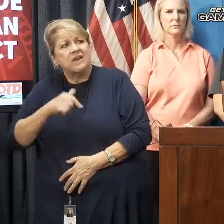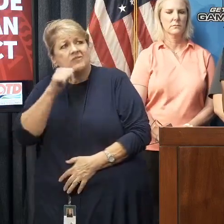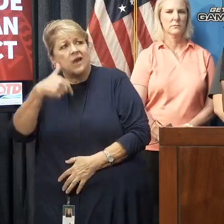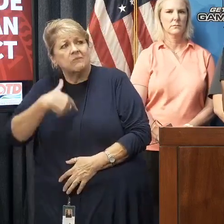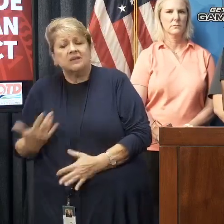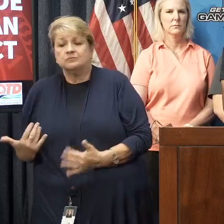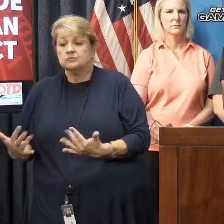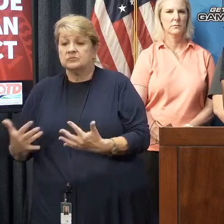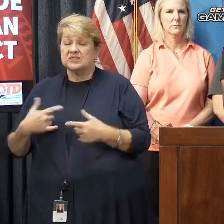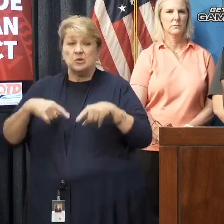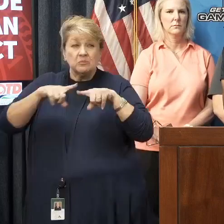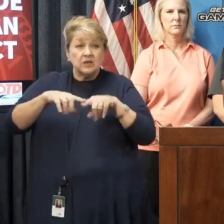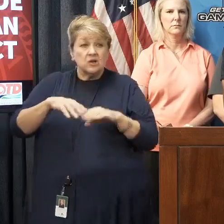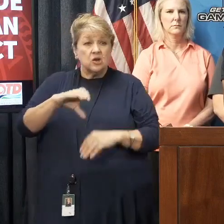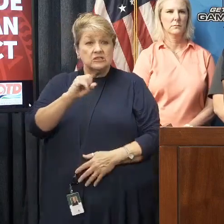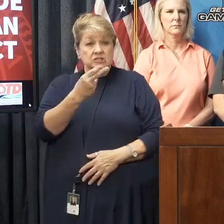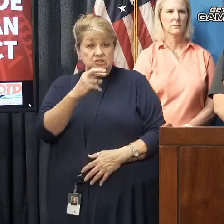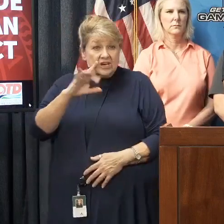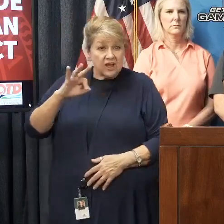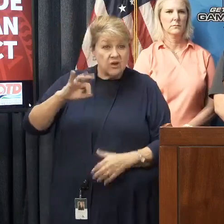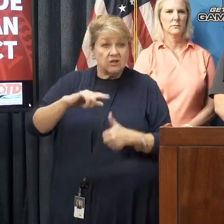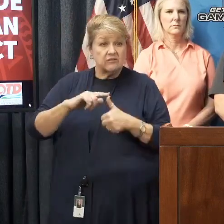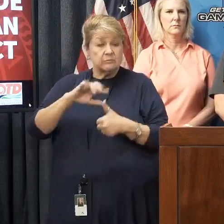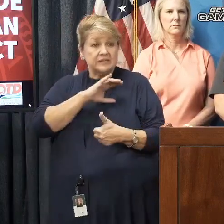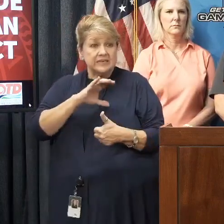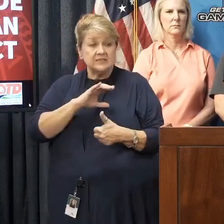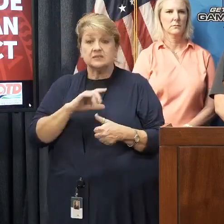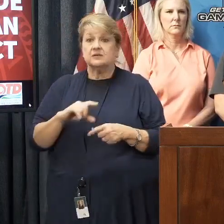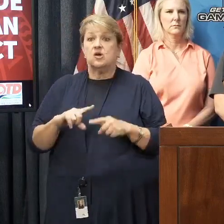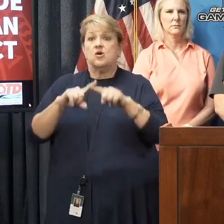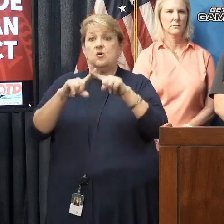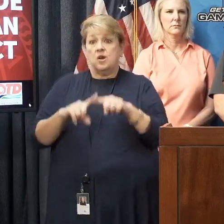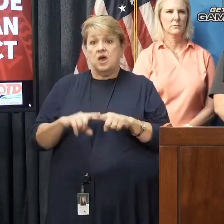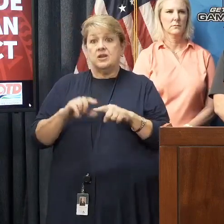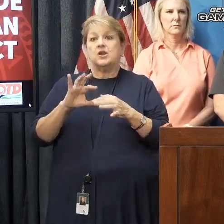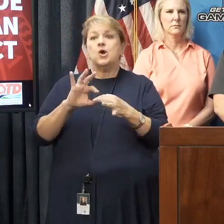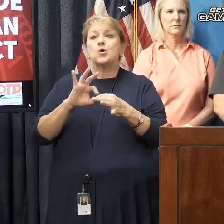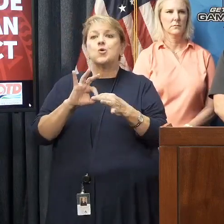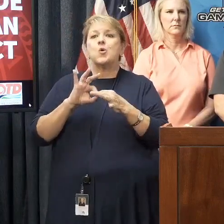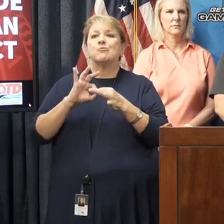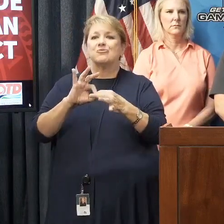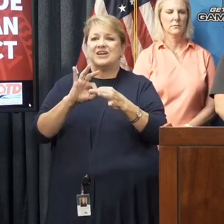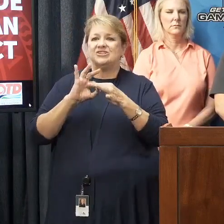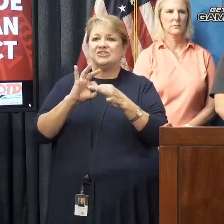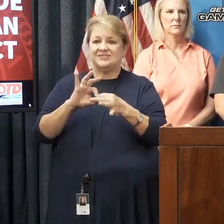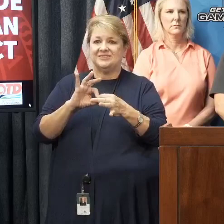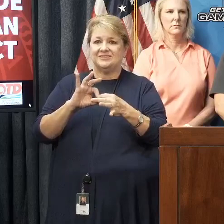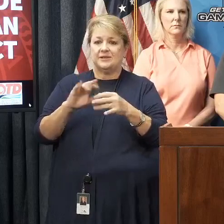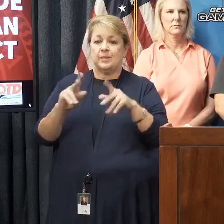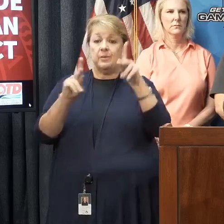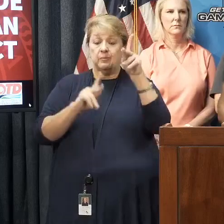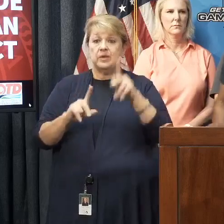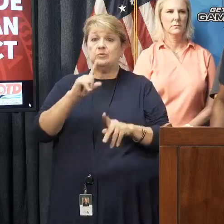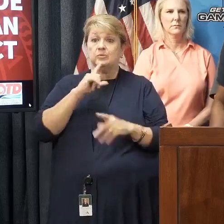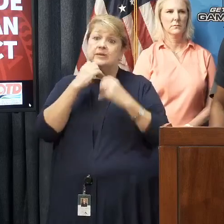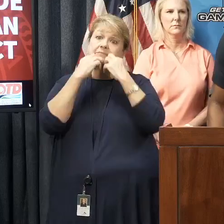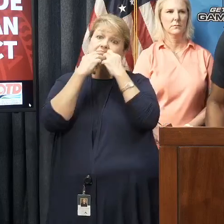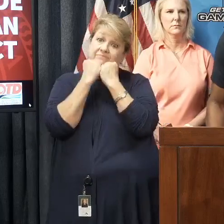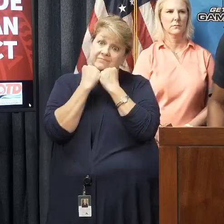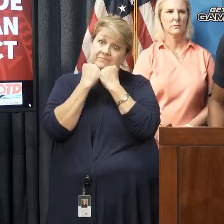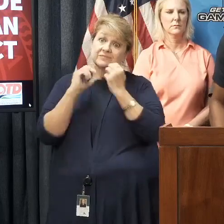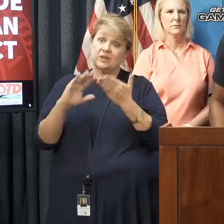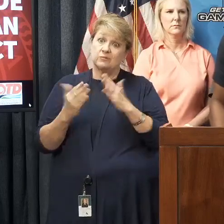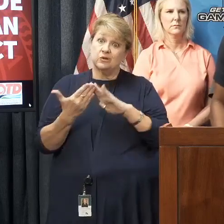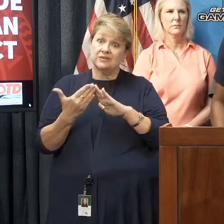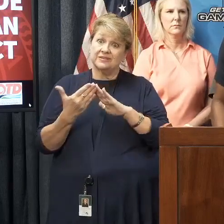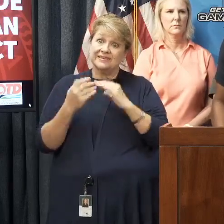local sheriff's departments, local police departments, what? We're relying on cooperation. We're relying on our people really caring about their communities